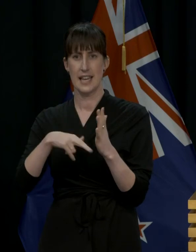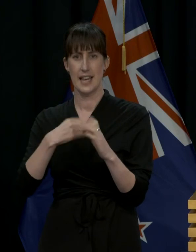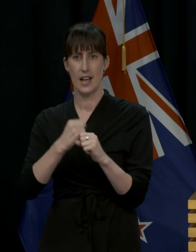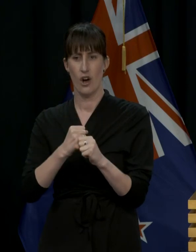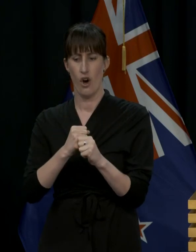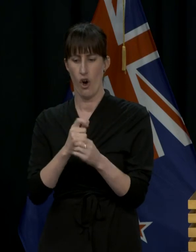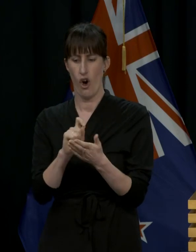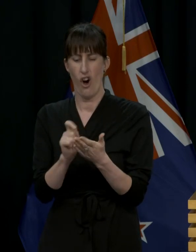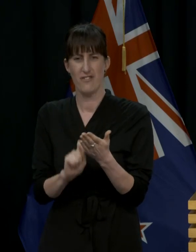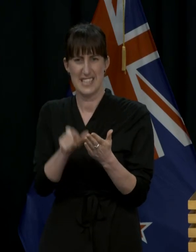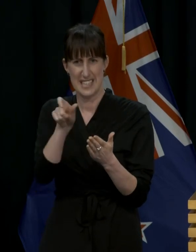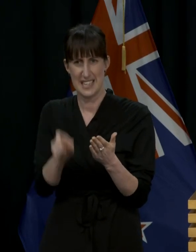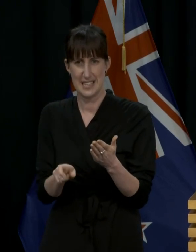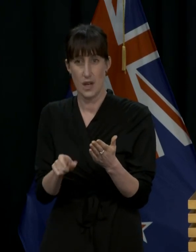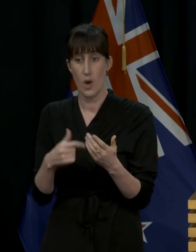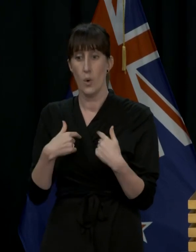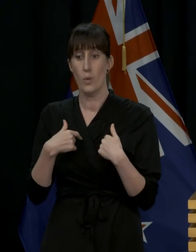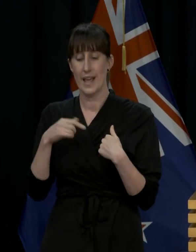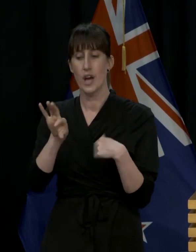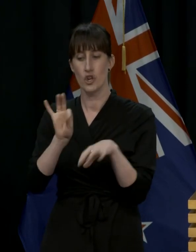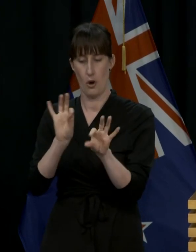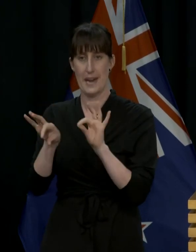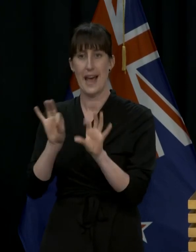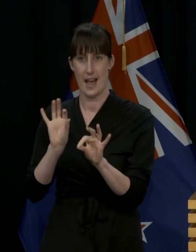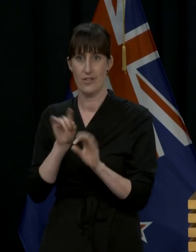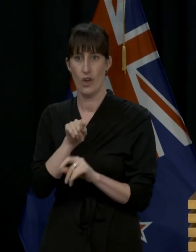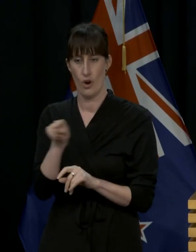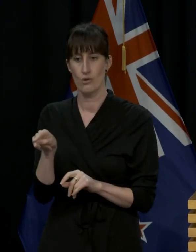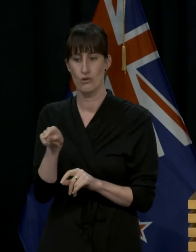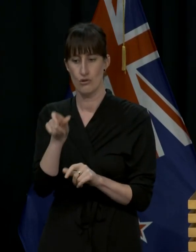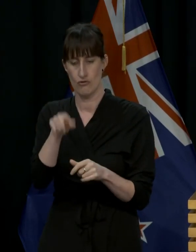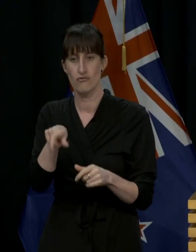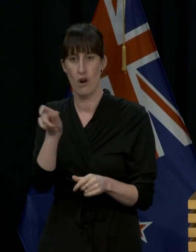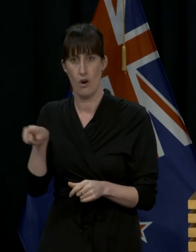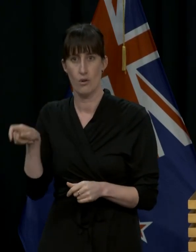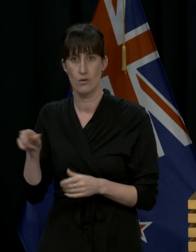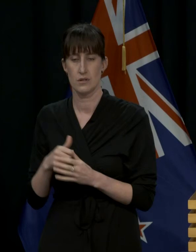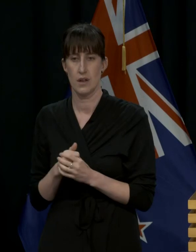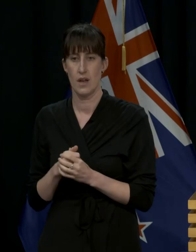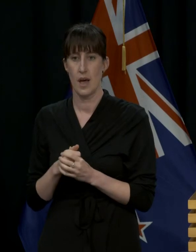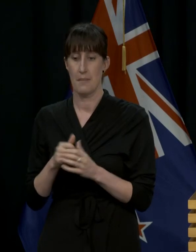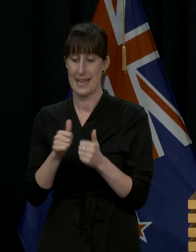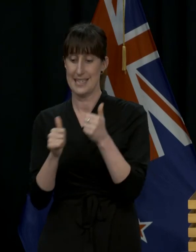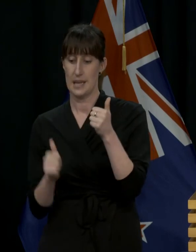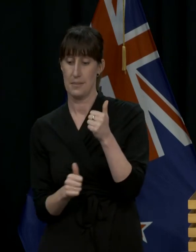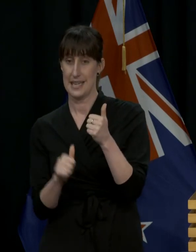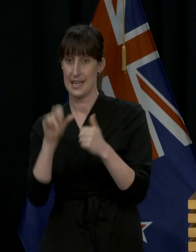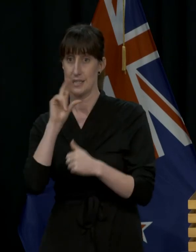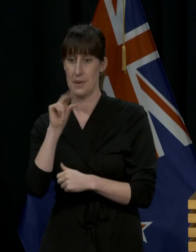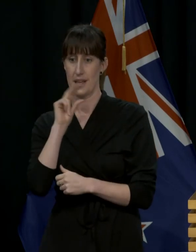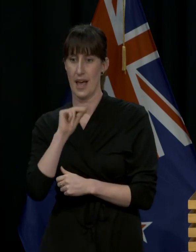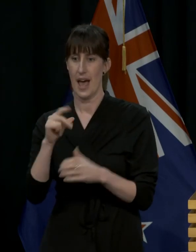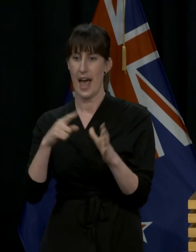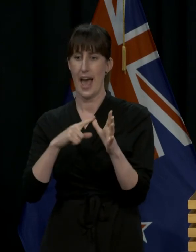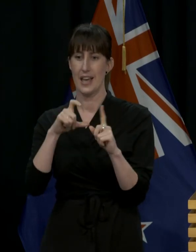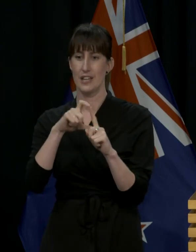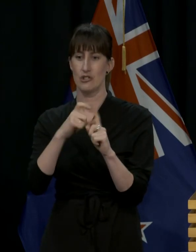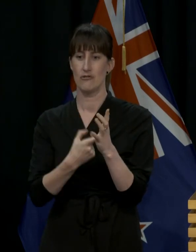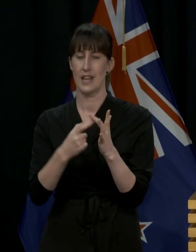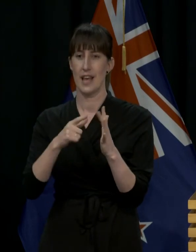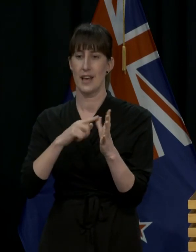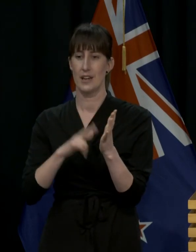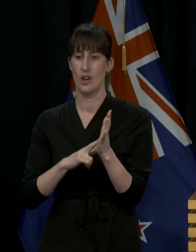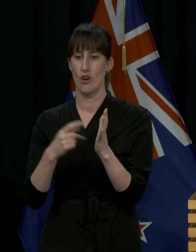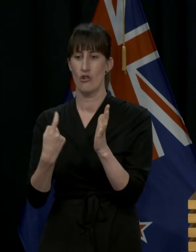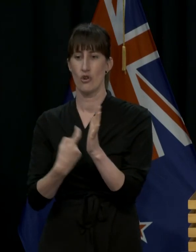there, but we will be nominating as Deputy Speaker Adrian Rurafe. We will be nominating as